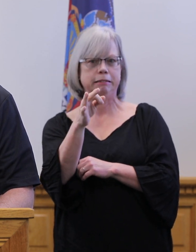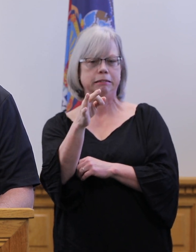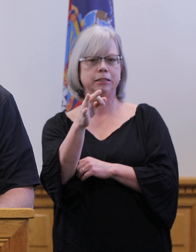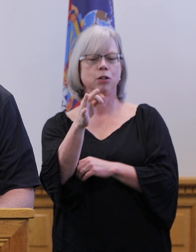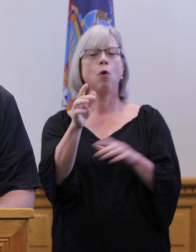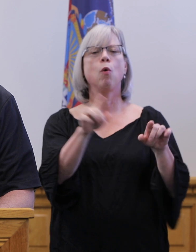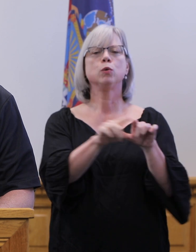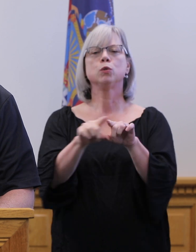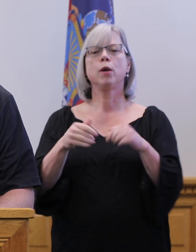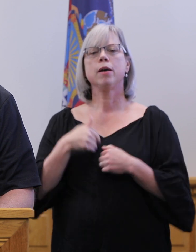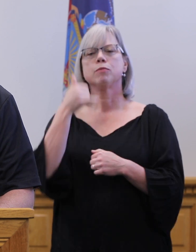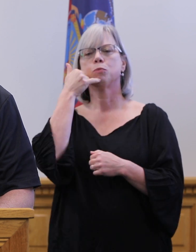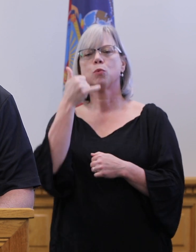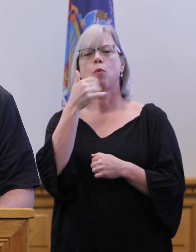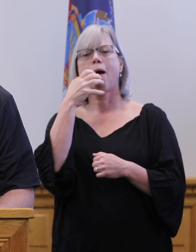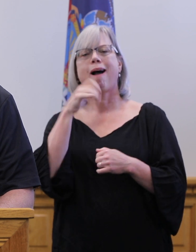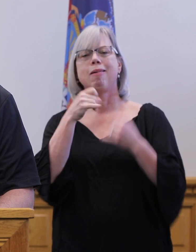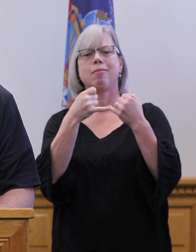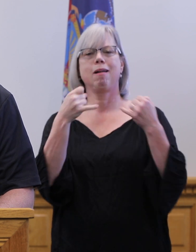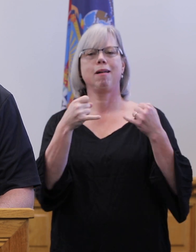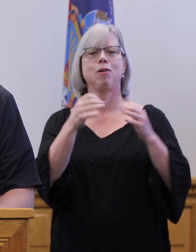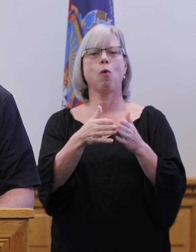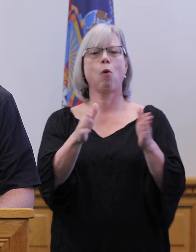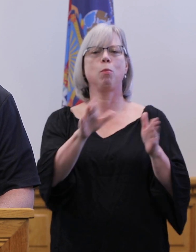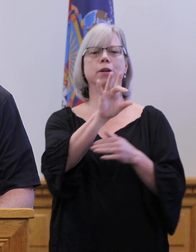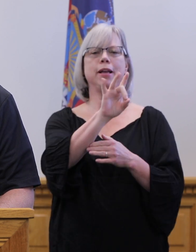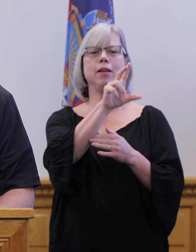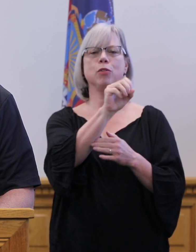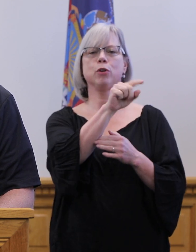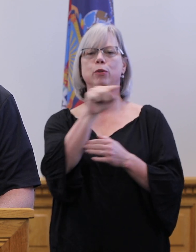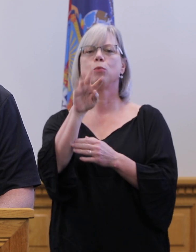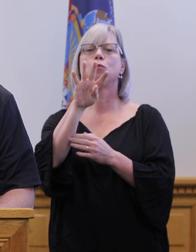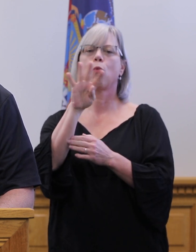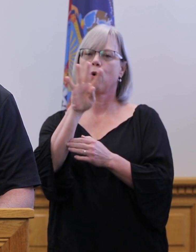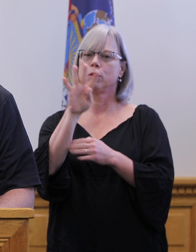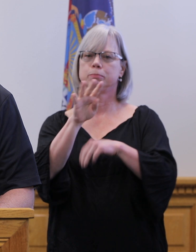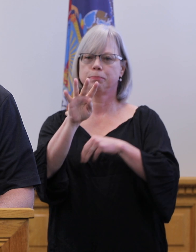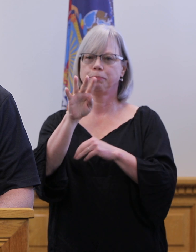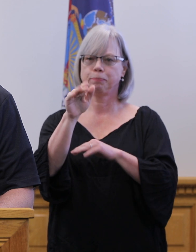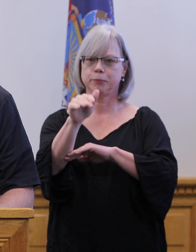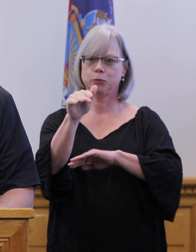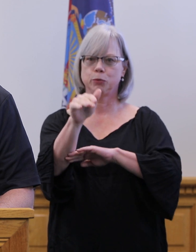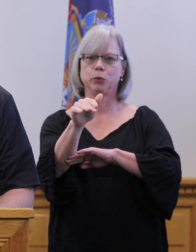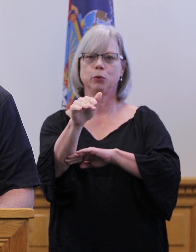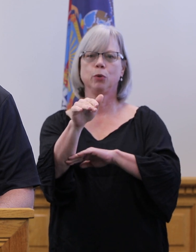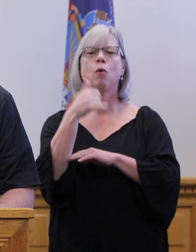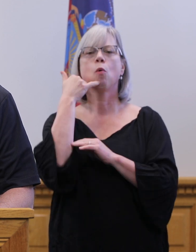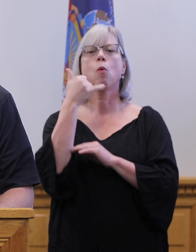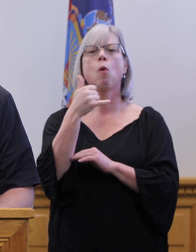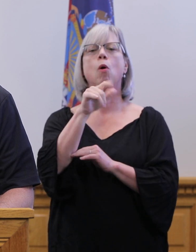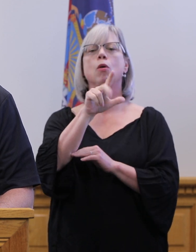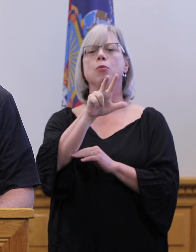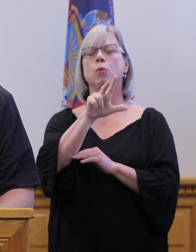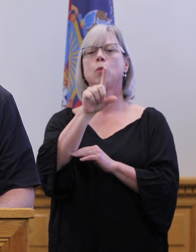hotline is open weekdays from 8:30 a.m. to 4 p.m. to help people make appointments as well. Call